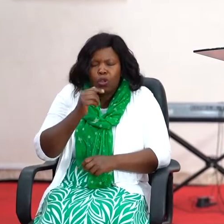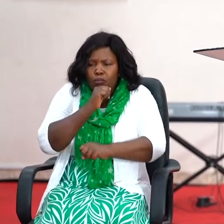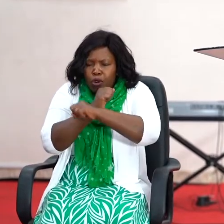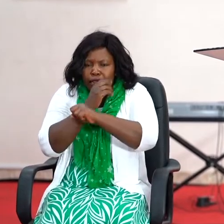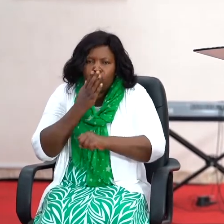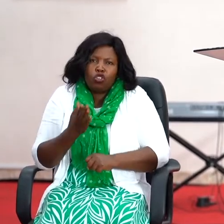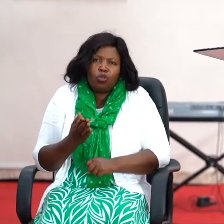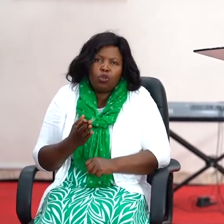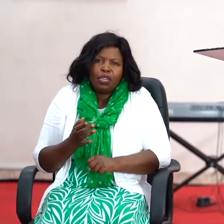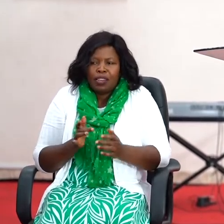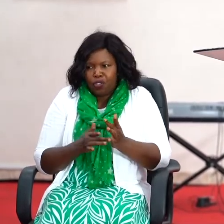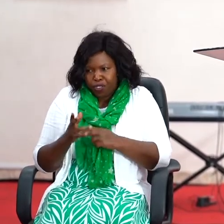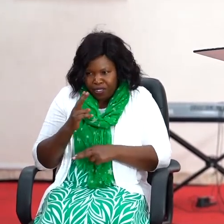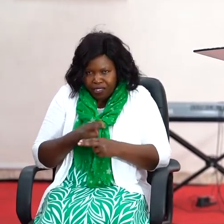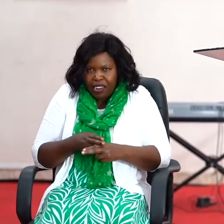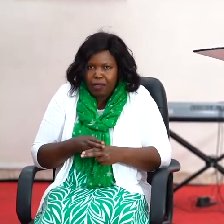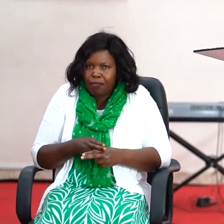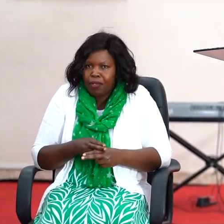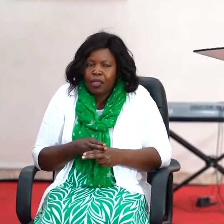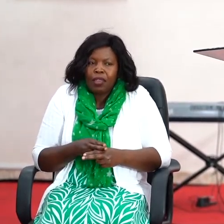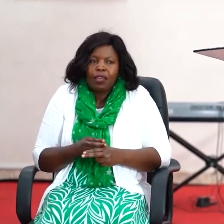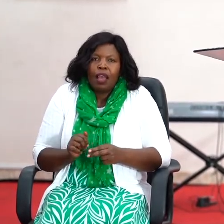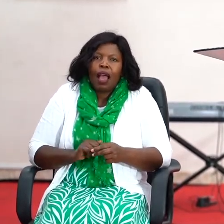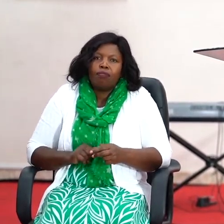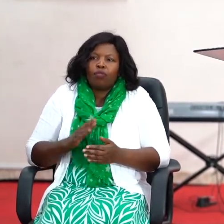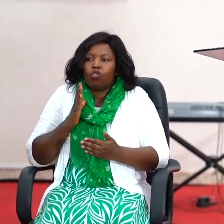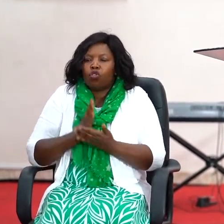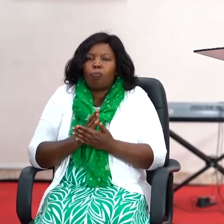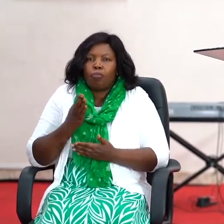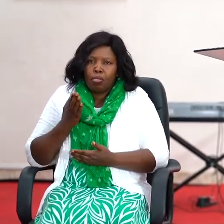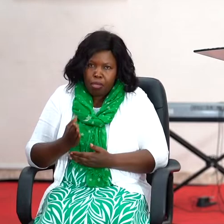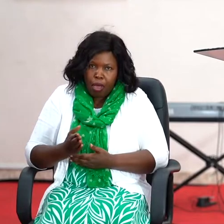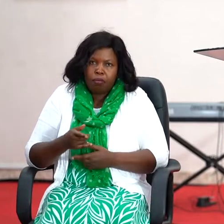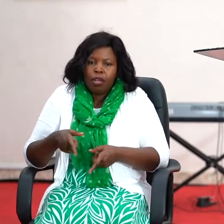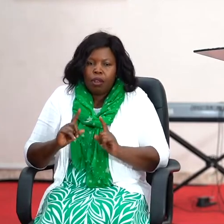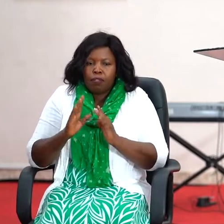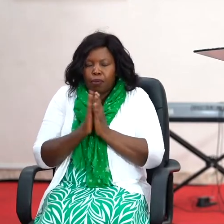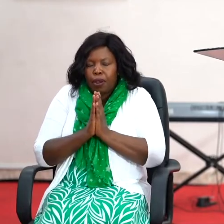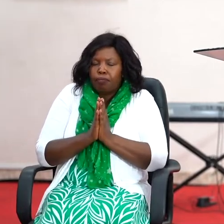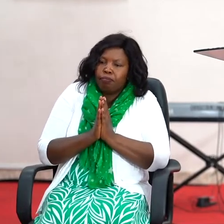protect you in the name of Jesus. I would like to end from there that we can pray.